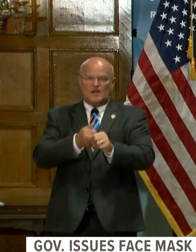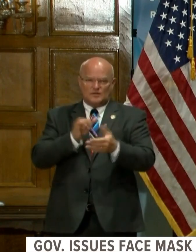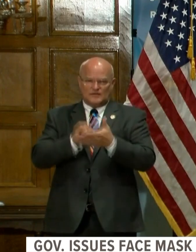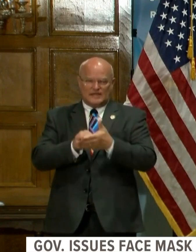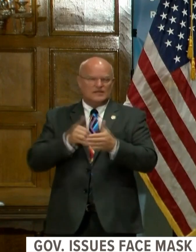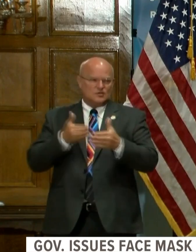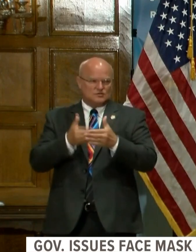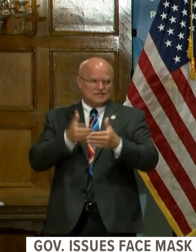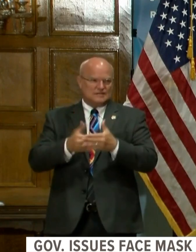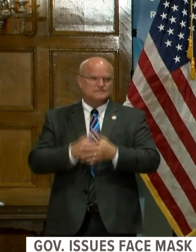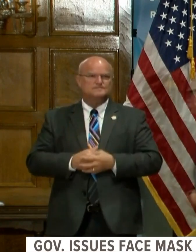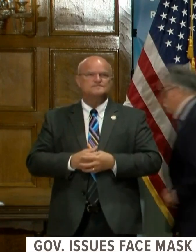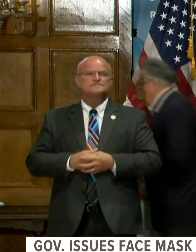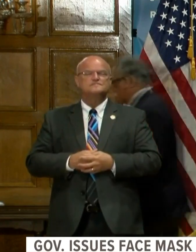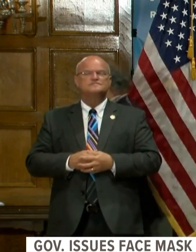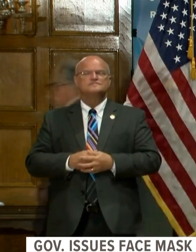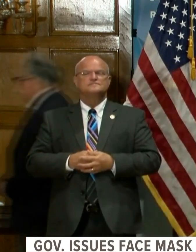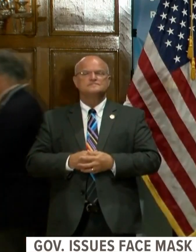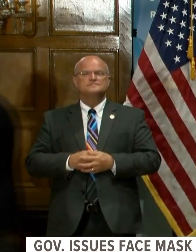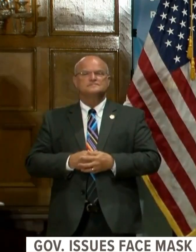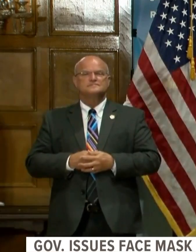closely.